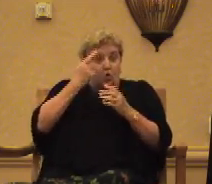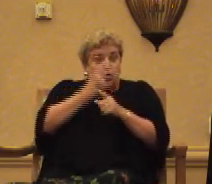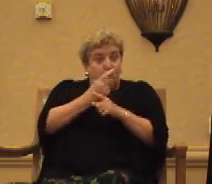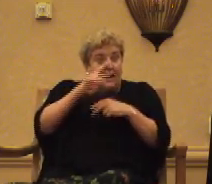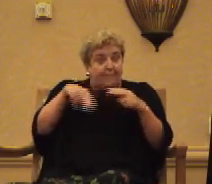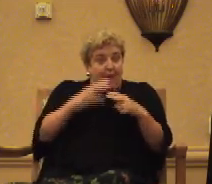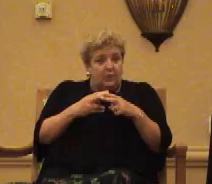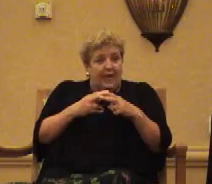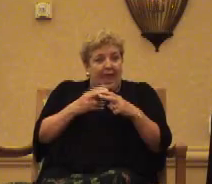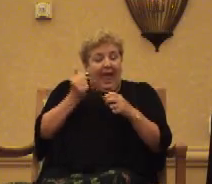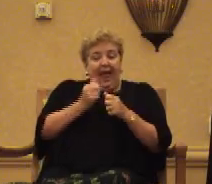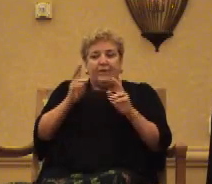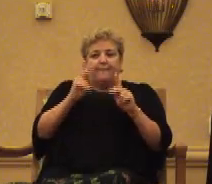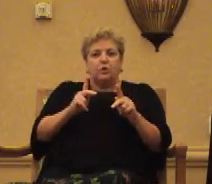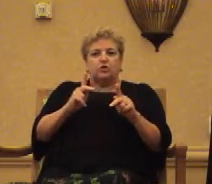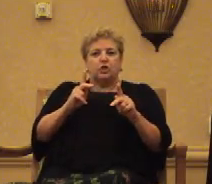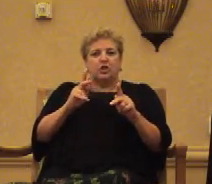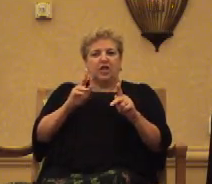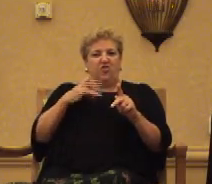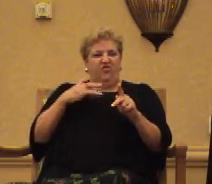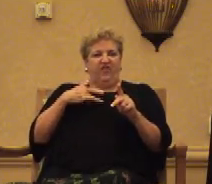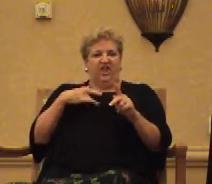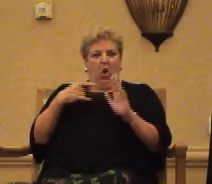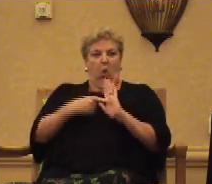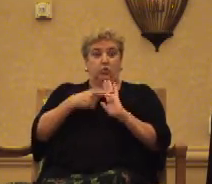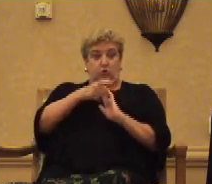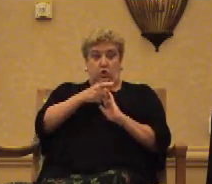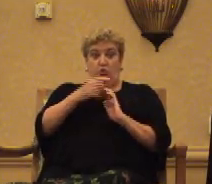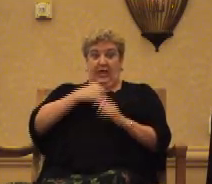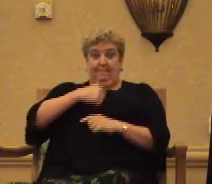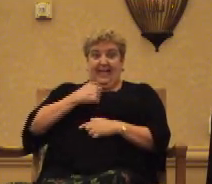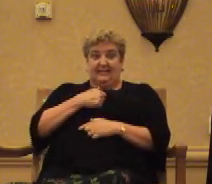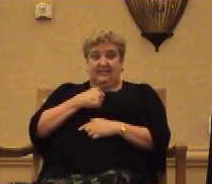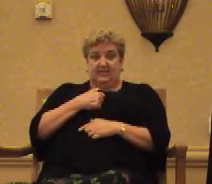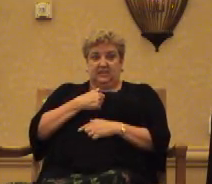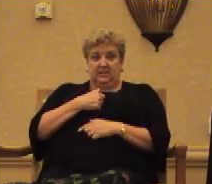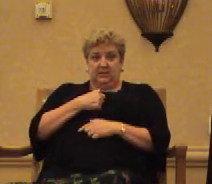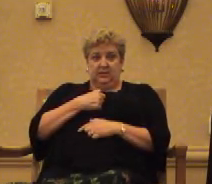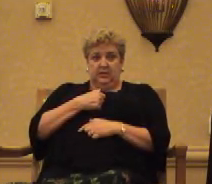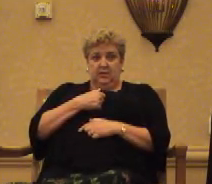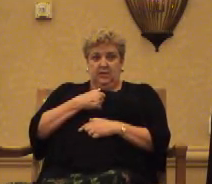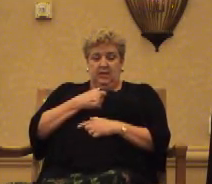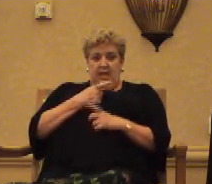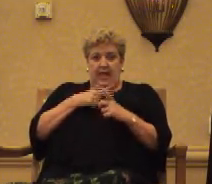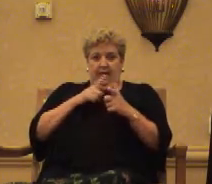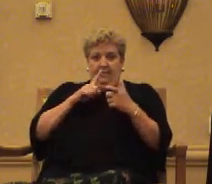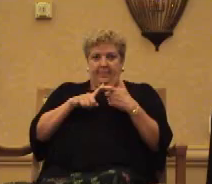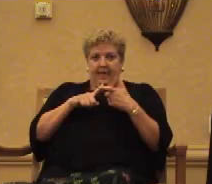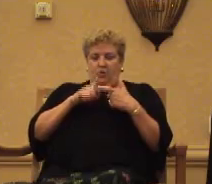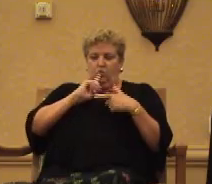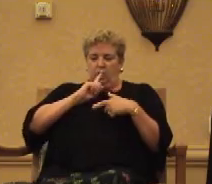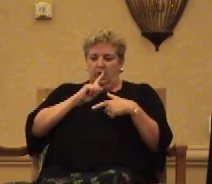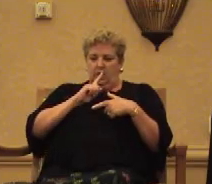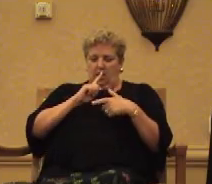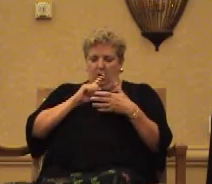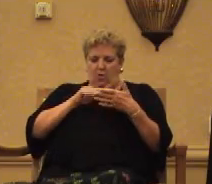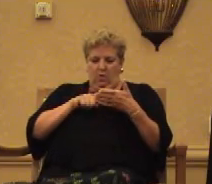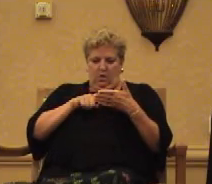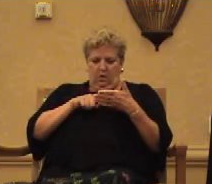you secretly suspect owes you an amends, and then to see and really get it in here, connect the dots, really get how wrong you've